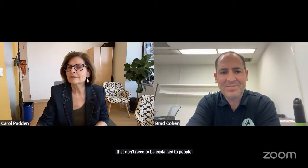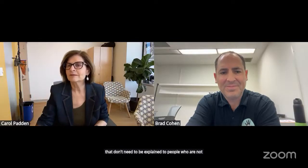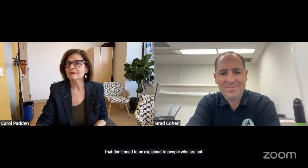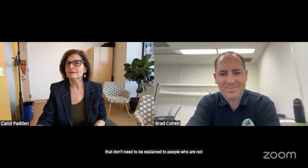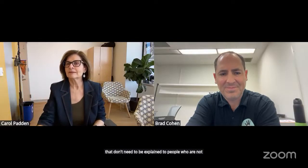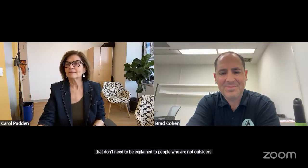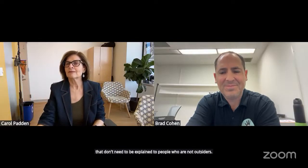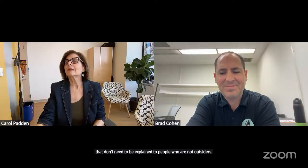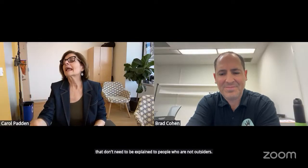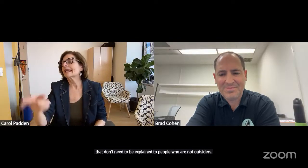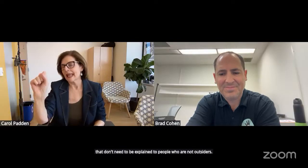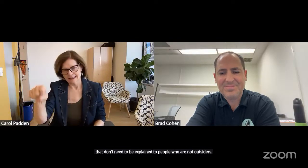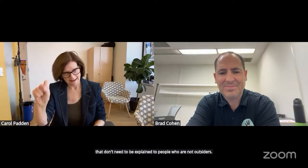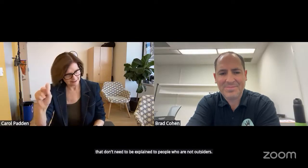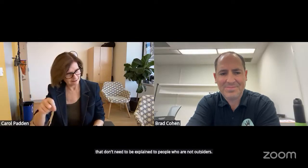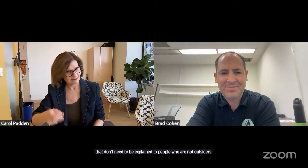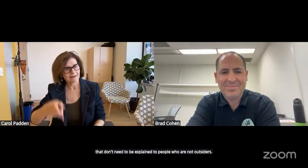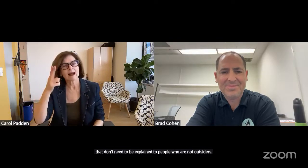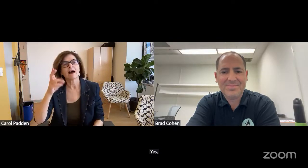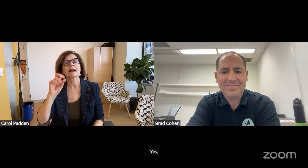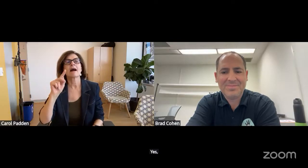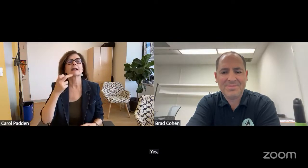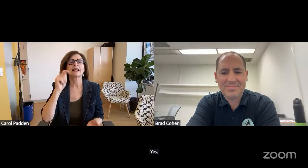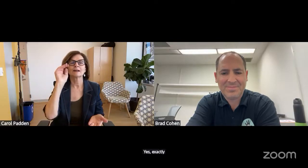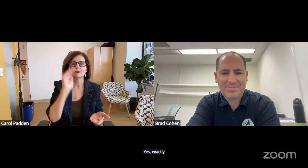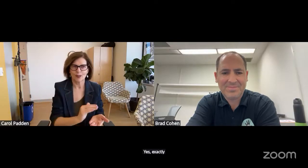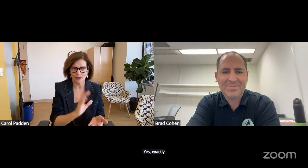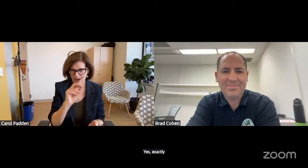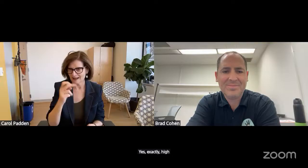outsiders. Yes, exactly. High context.